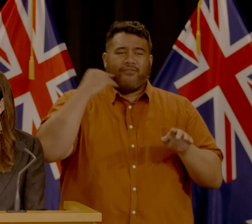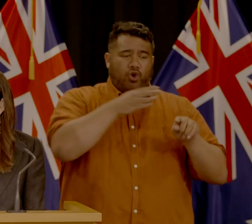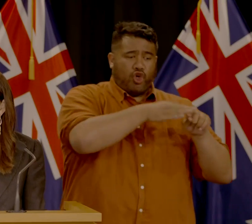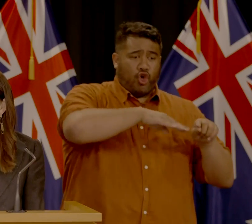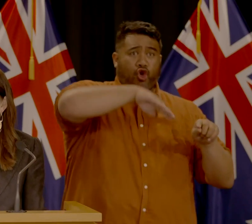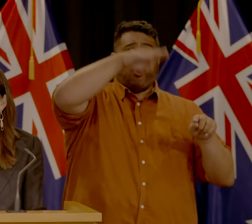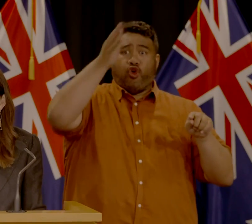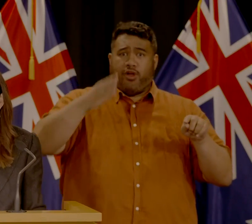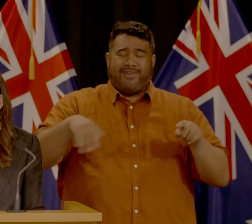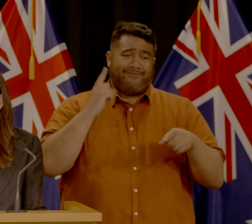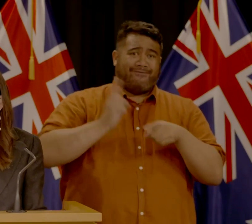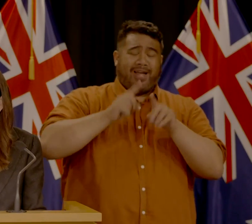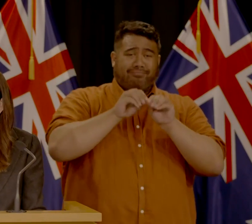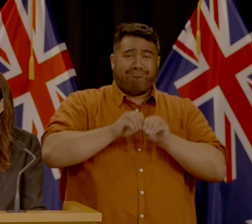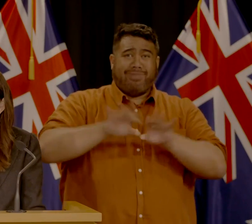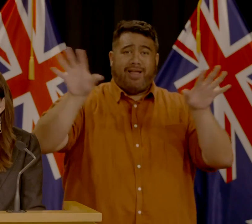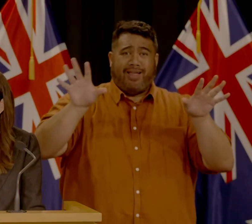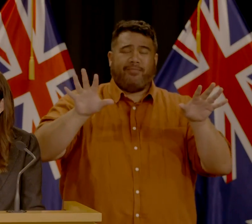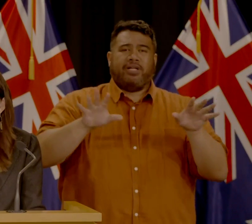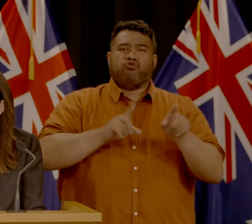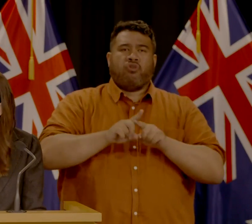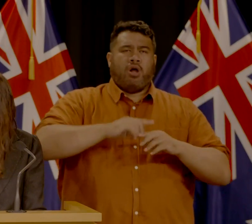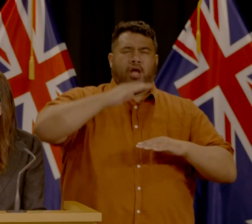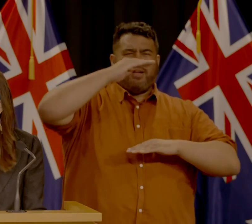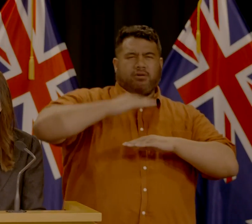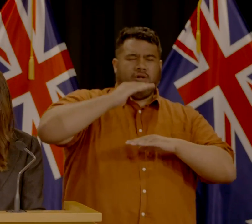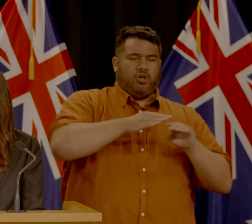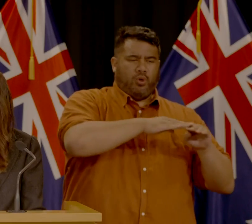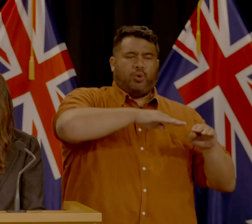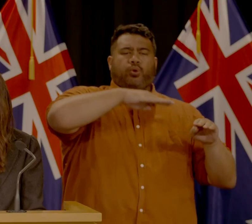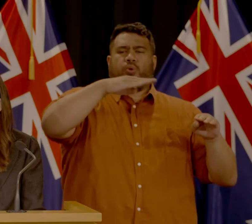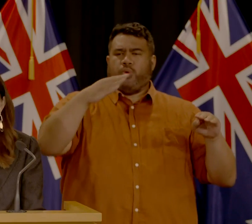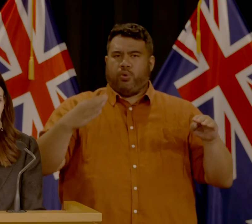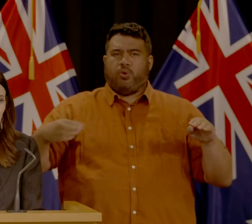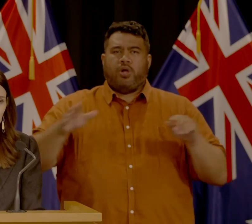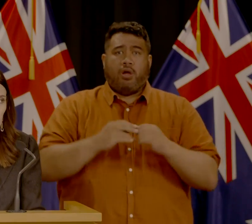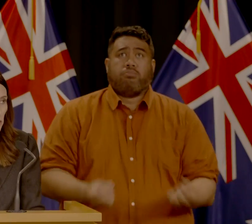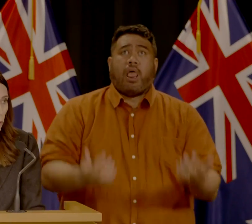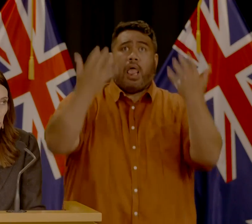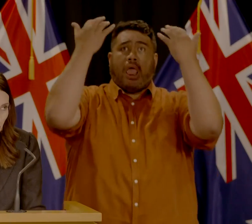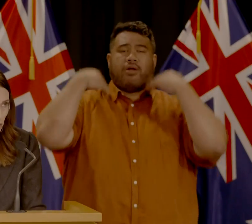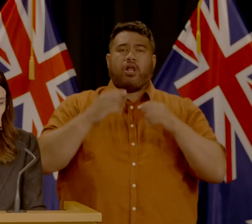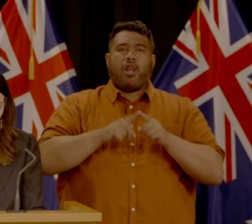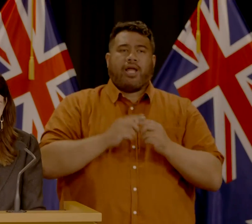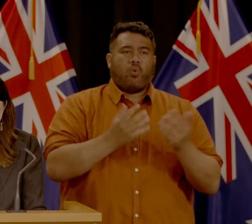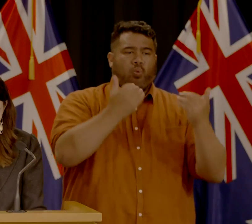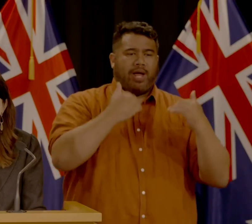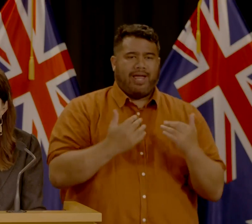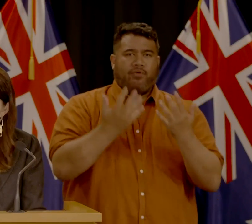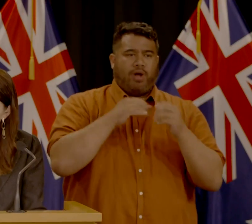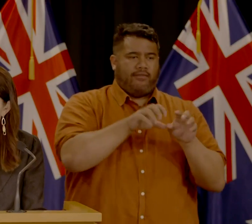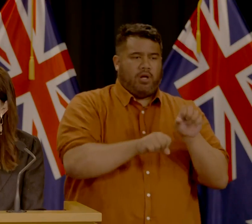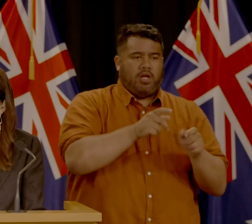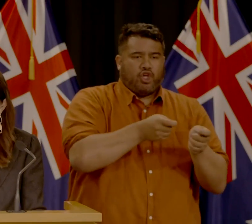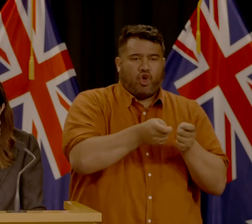curve, or as I've heard some say, instead of a tidal wave, reducing it down to a number of small manageable